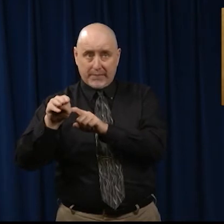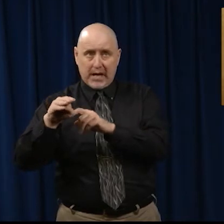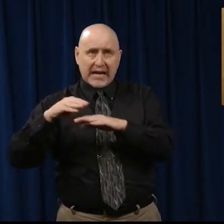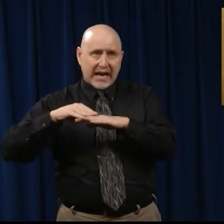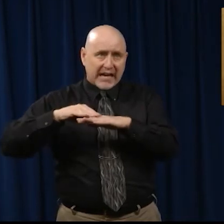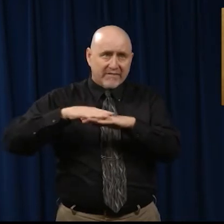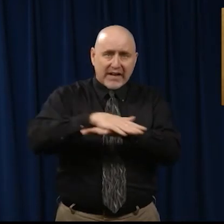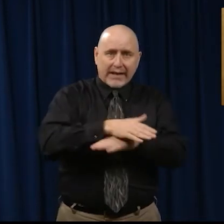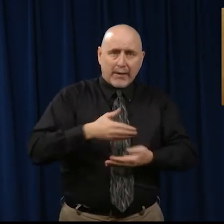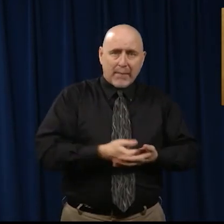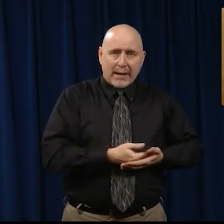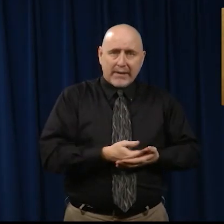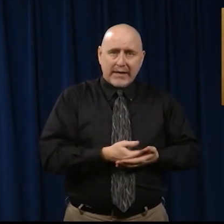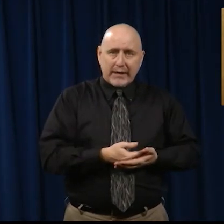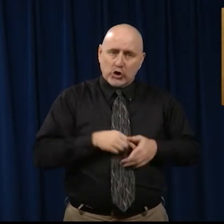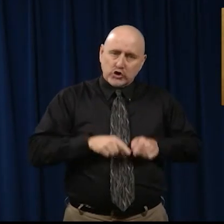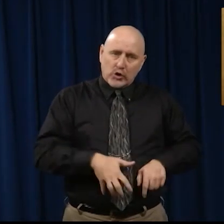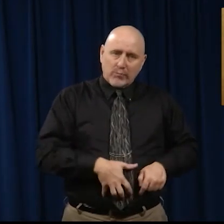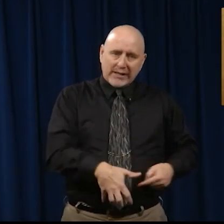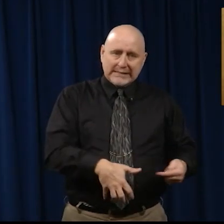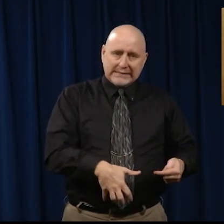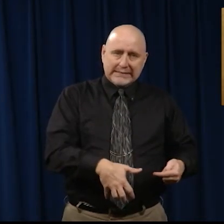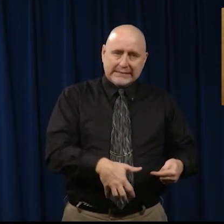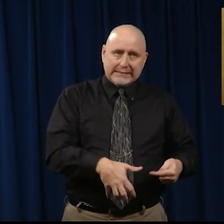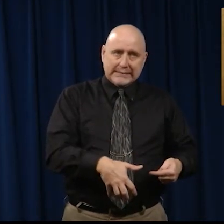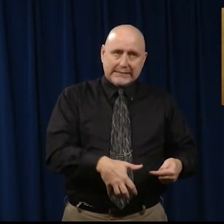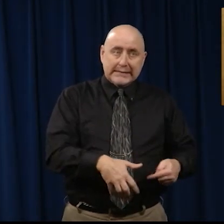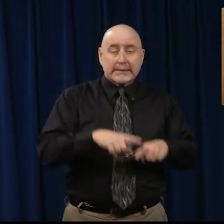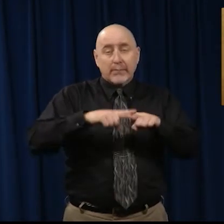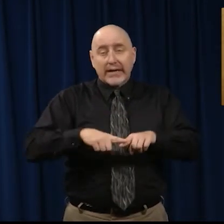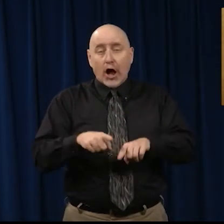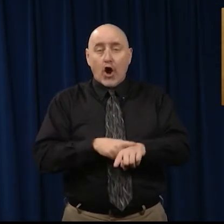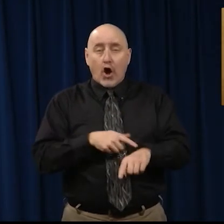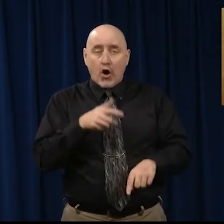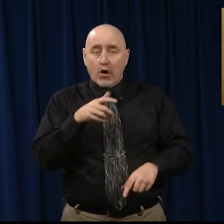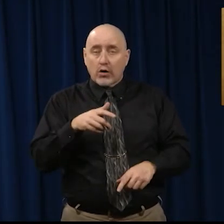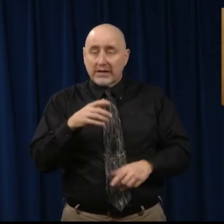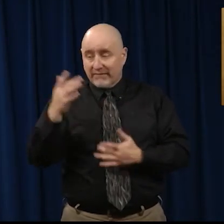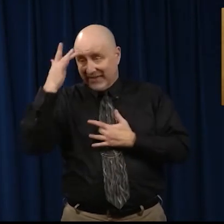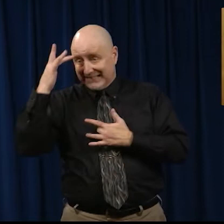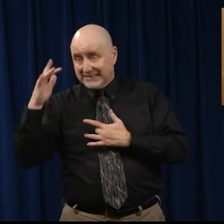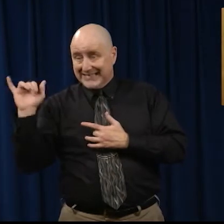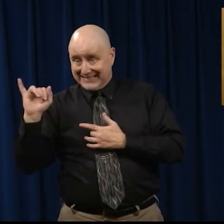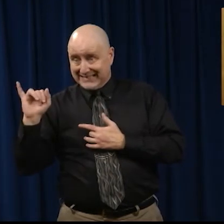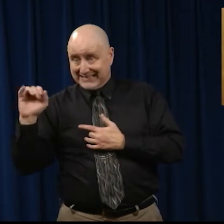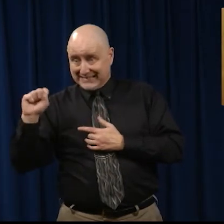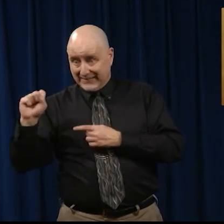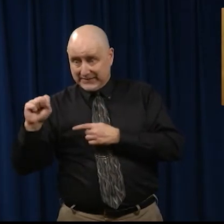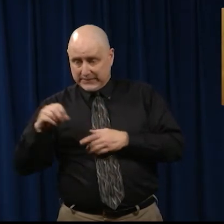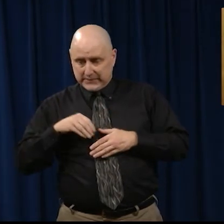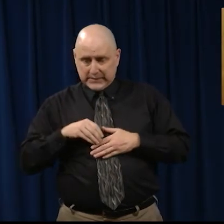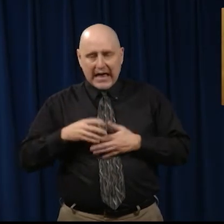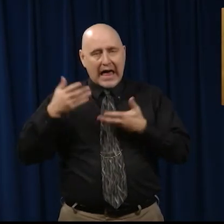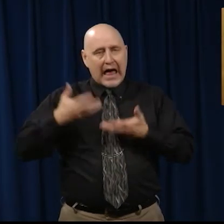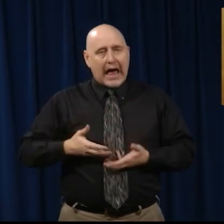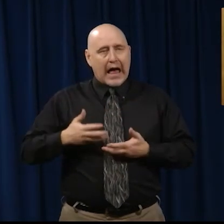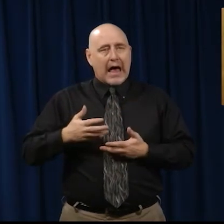bacterium can infect the baby of a woman during her pregnancy. Depending on how long a pregnant woman has been infected, she may have a high risk of